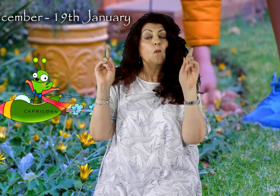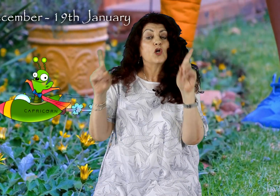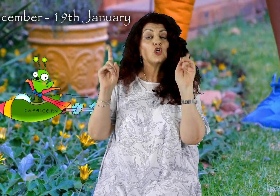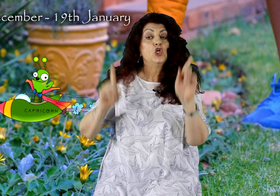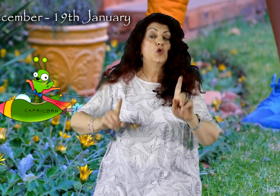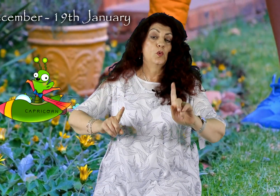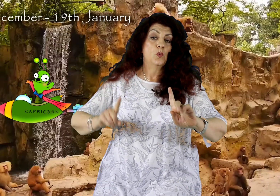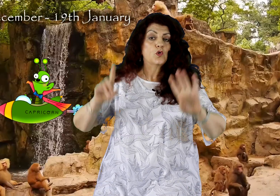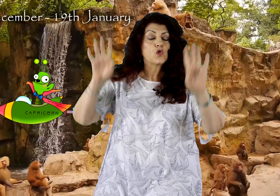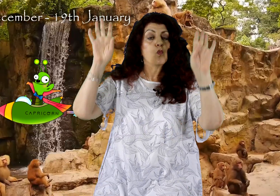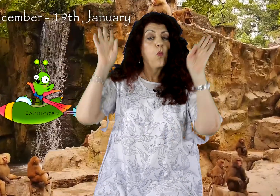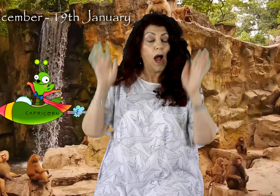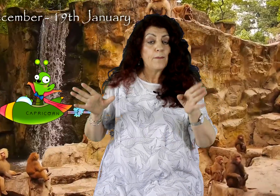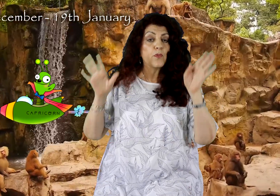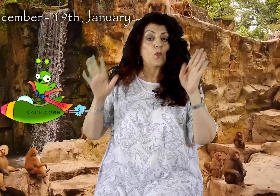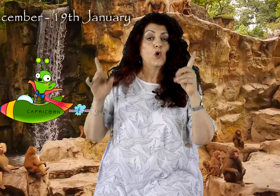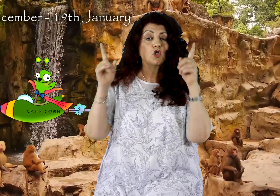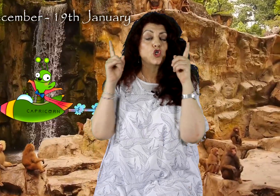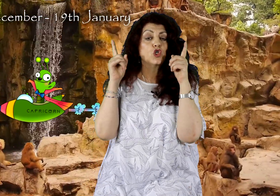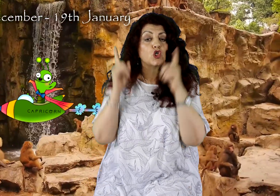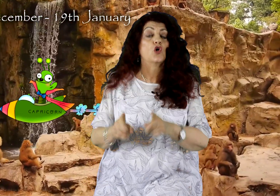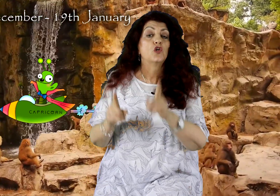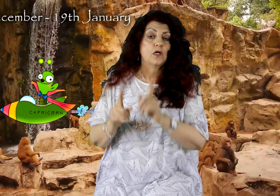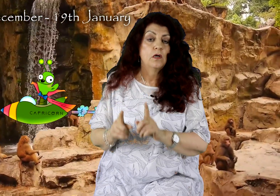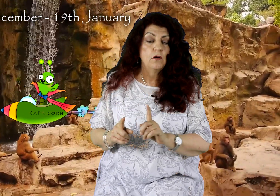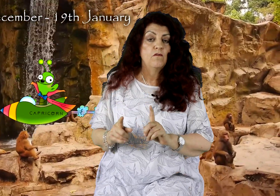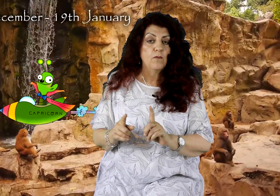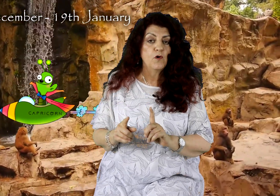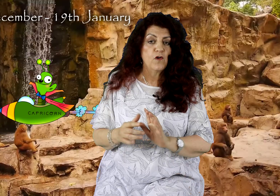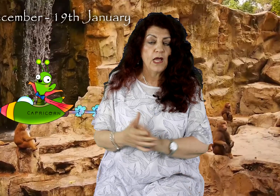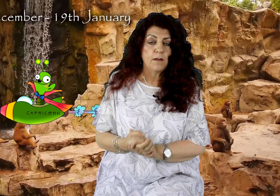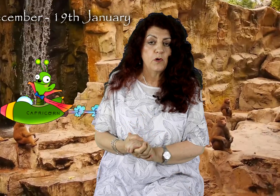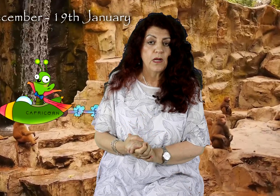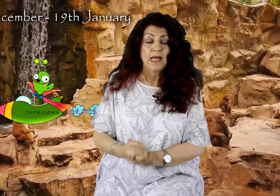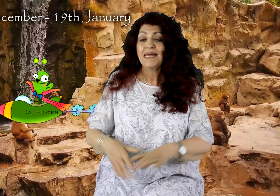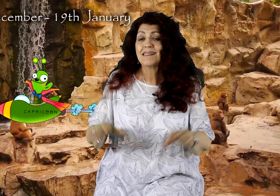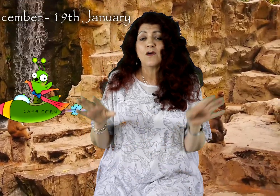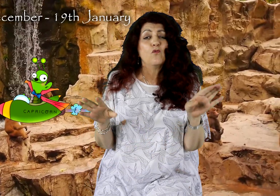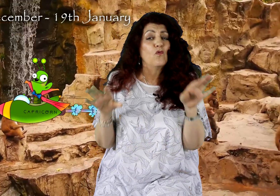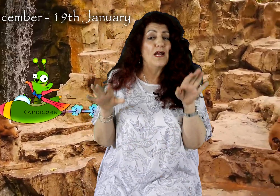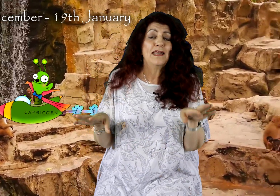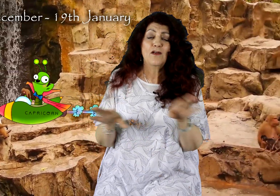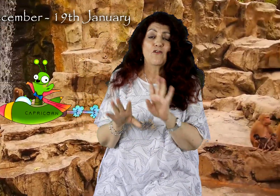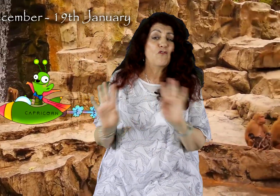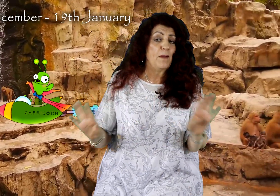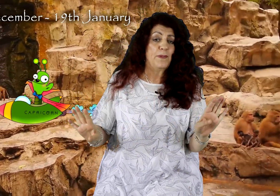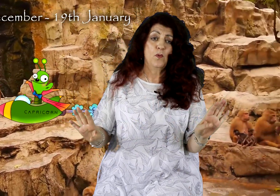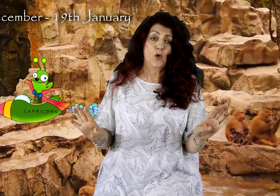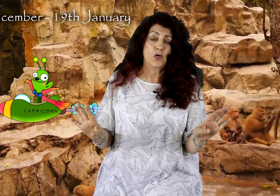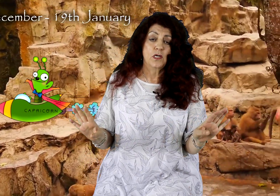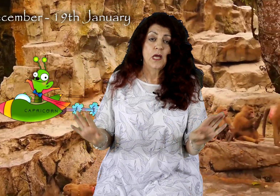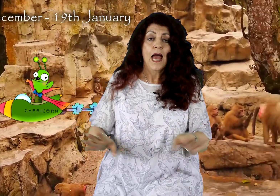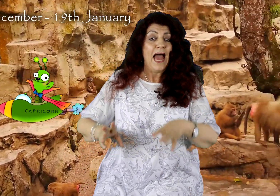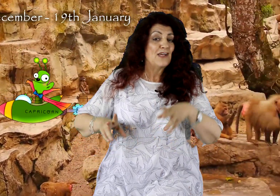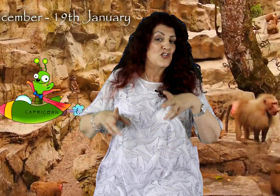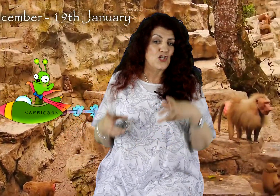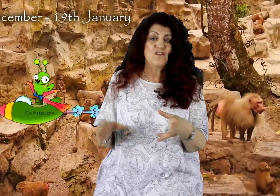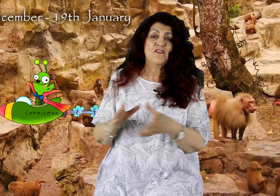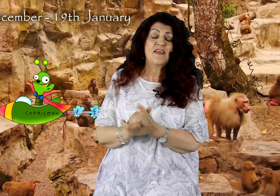want you to wipe the word should from your vocabulary. It's a really crappy word. I should have done